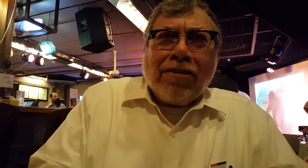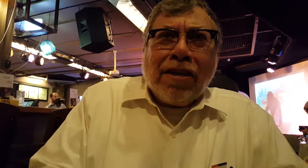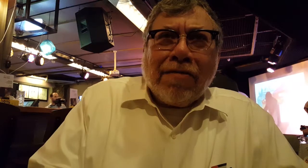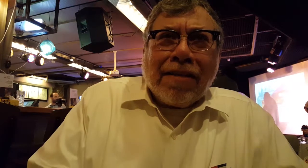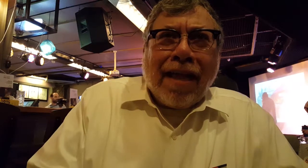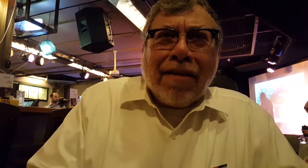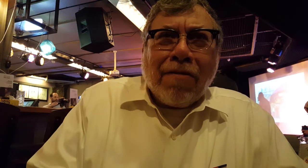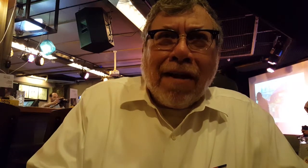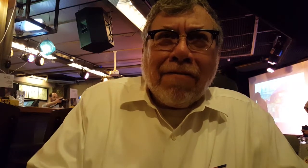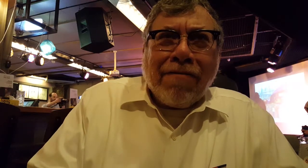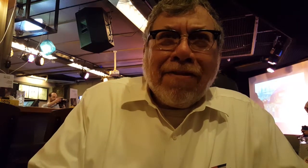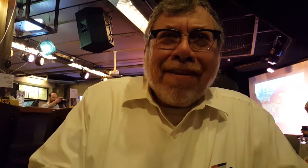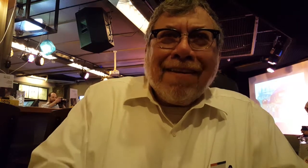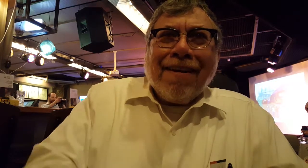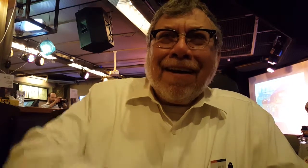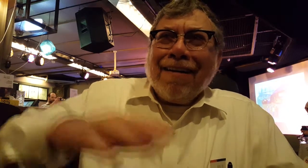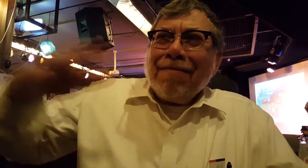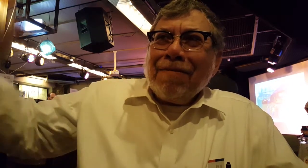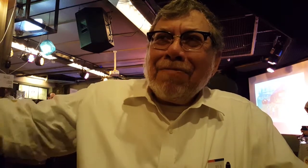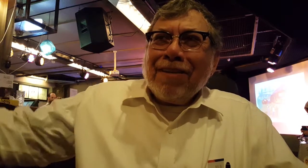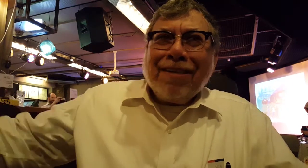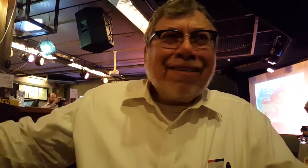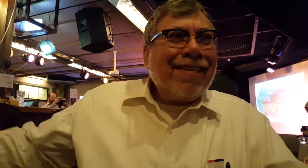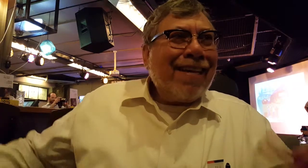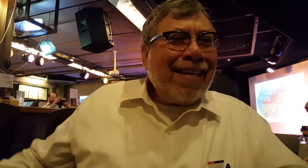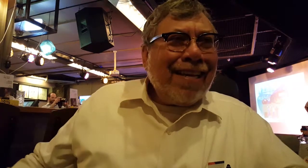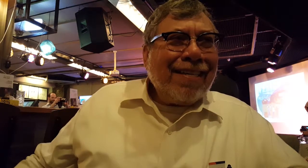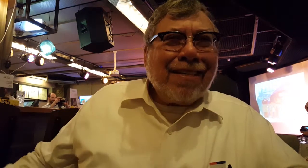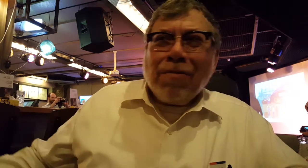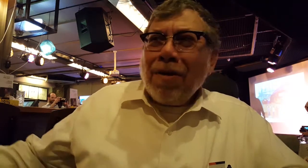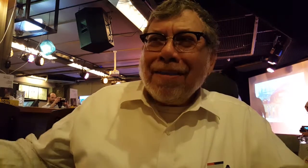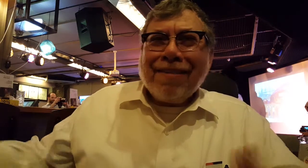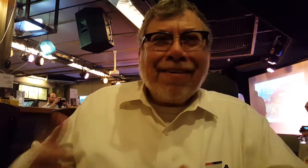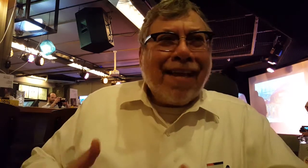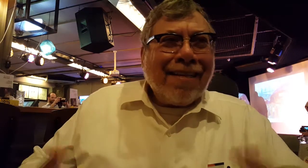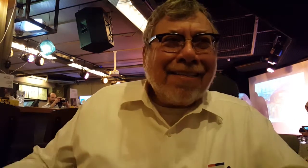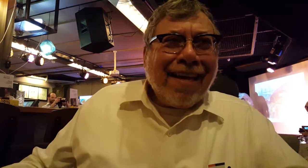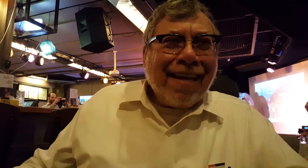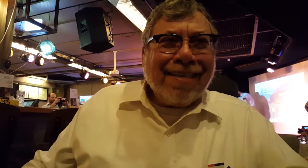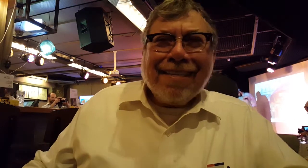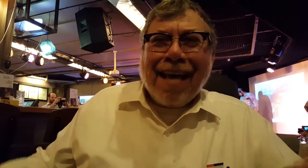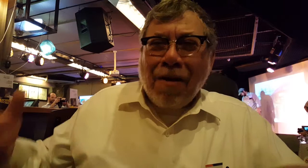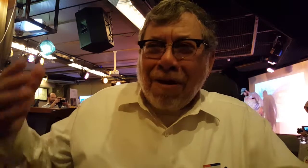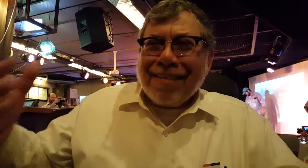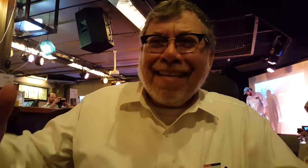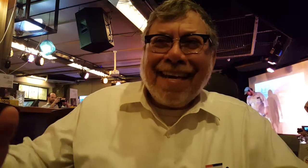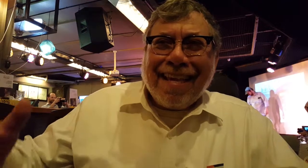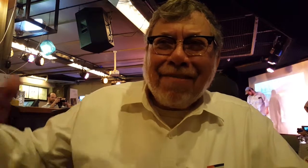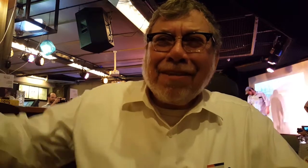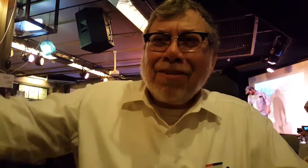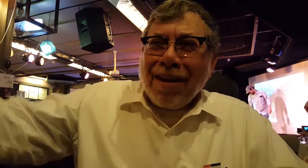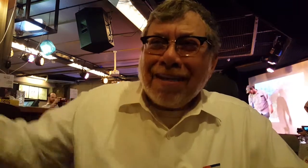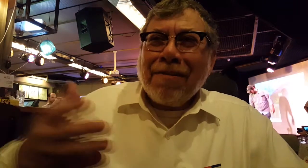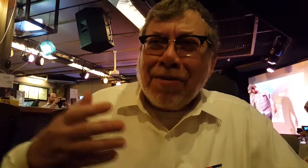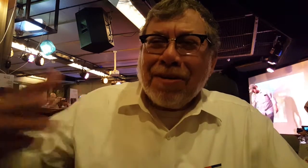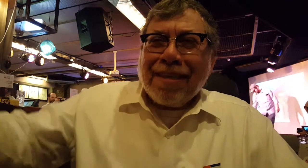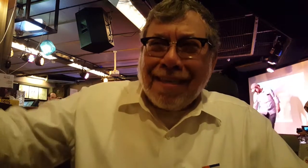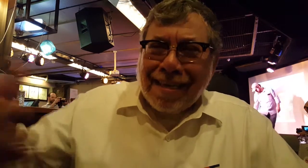of the telegraph bridged the East and the West of the United States, and I want to say that we're trying to